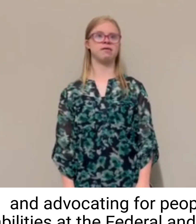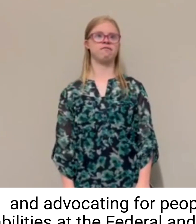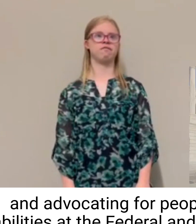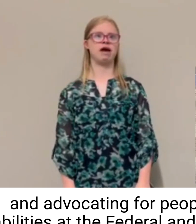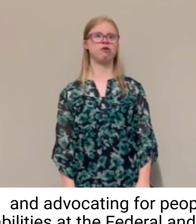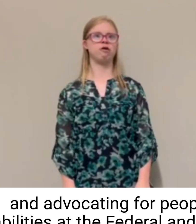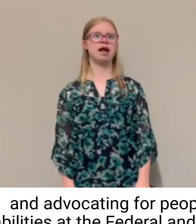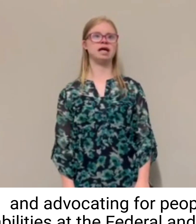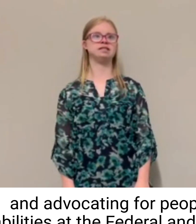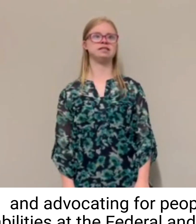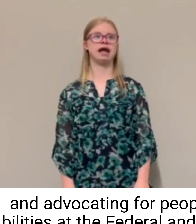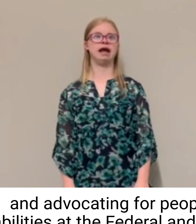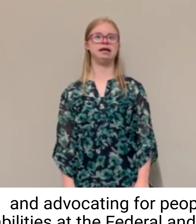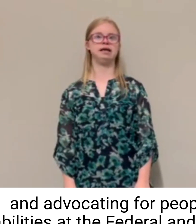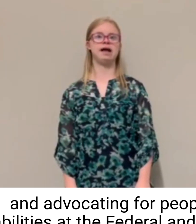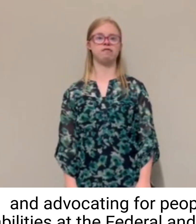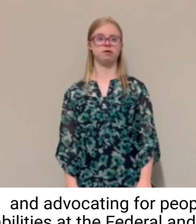the federal and state level. So,